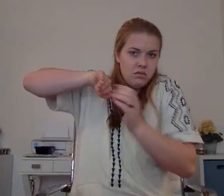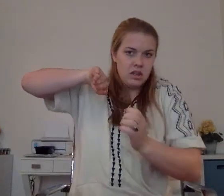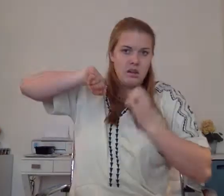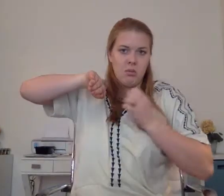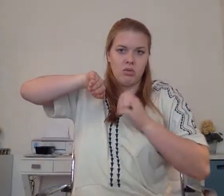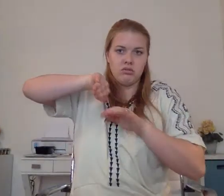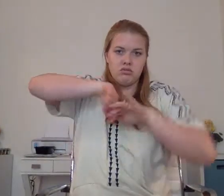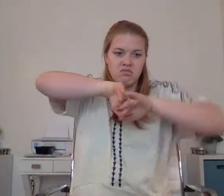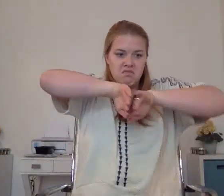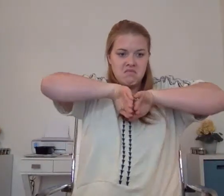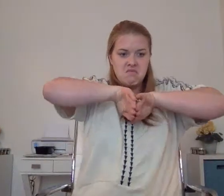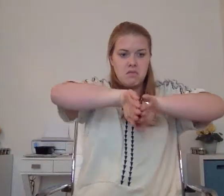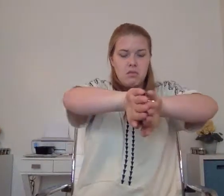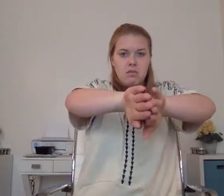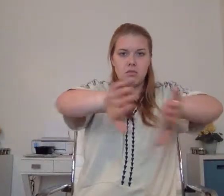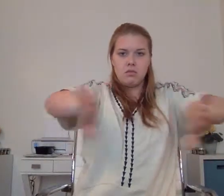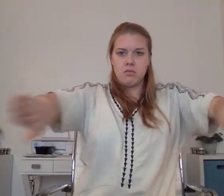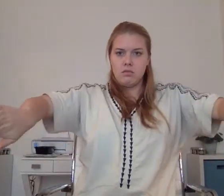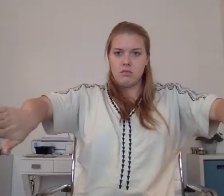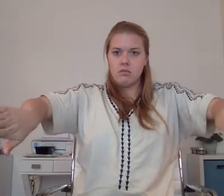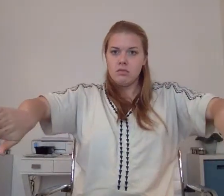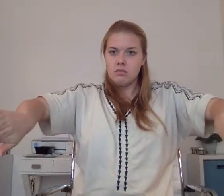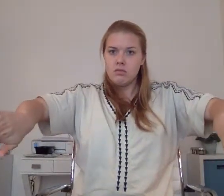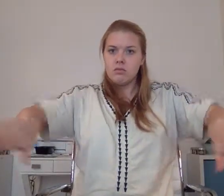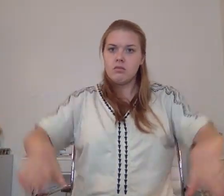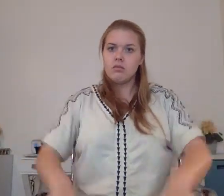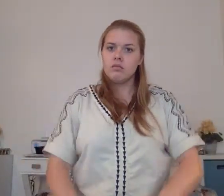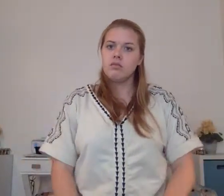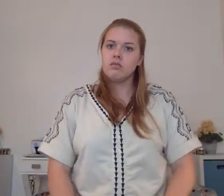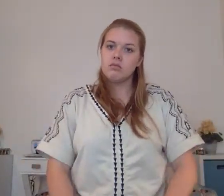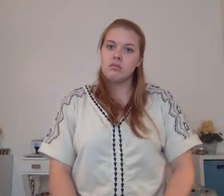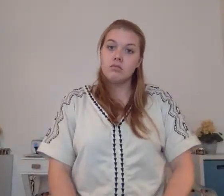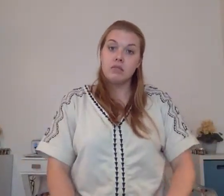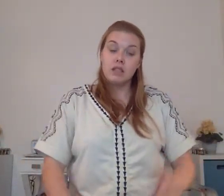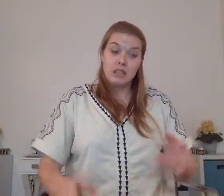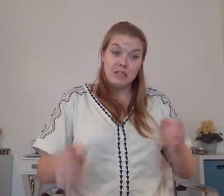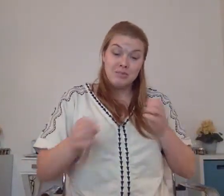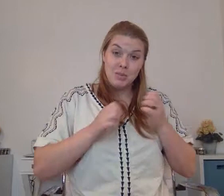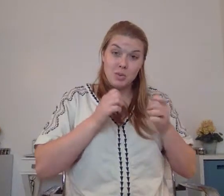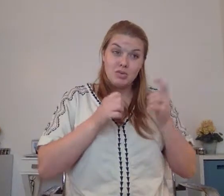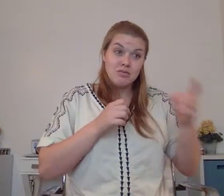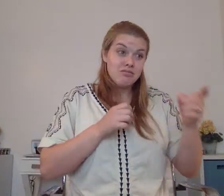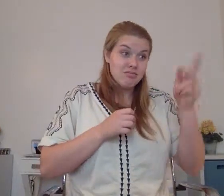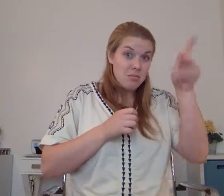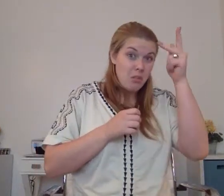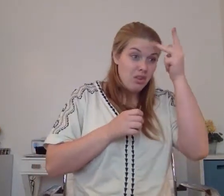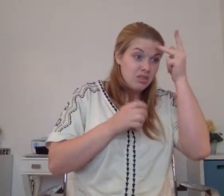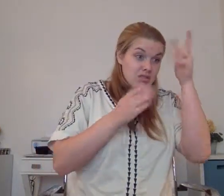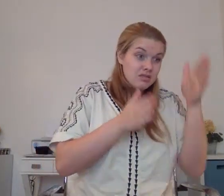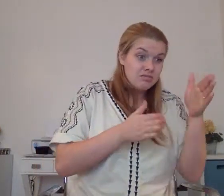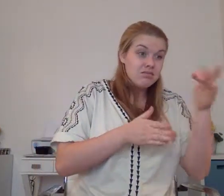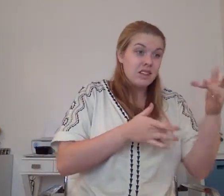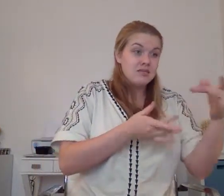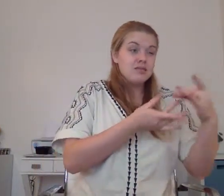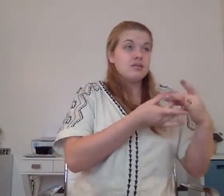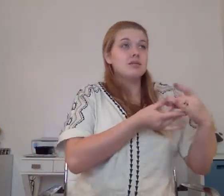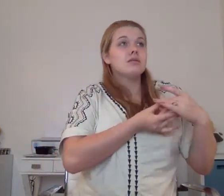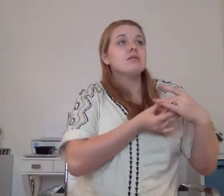illiberal politicians exploiting these emotions. And yet within the academia and among the intelligentsia,